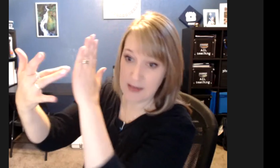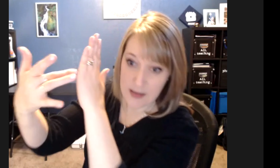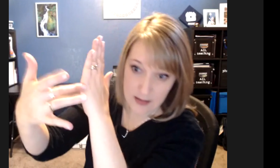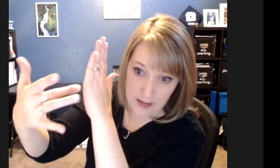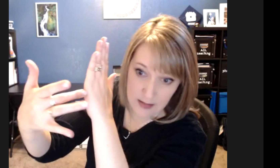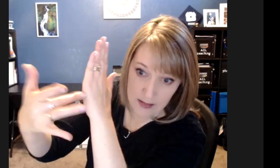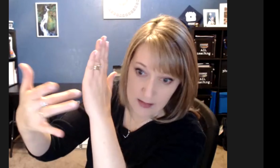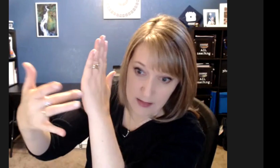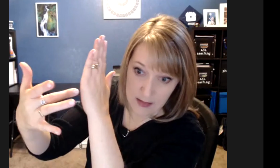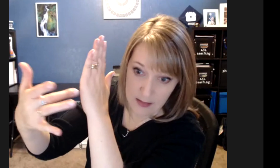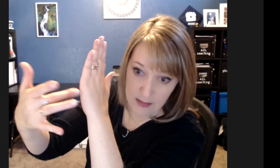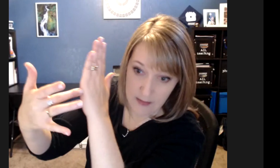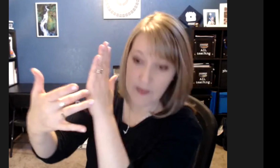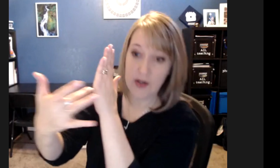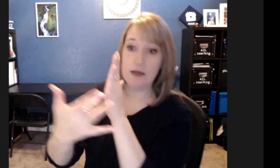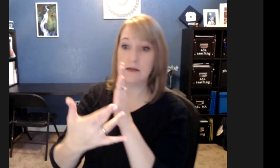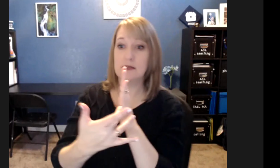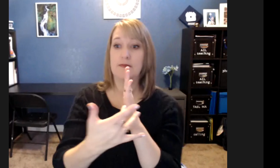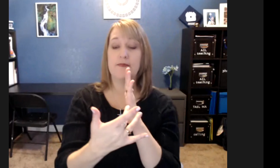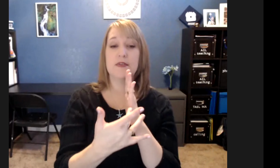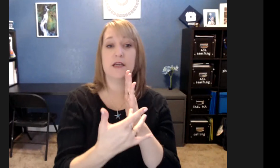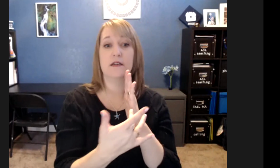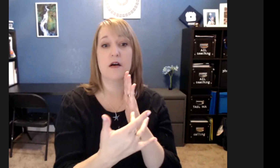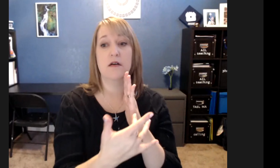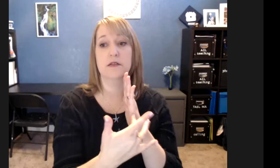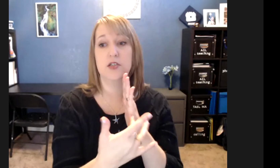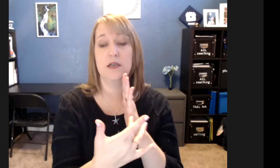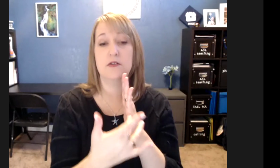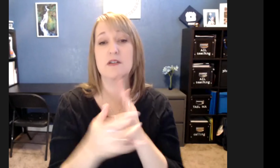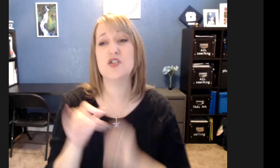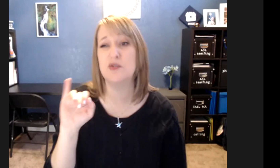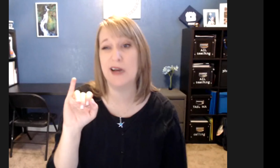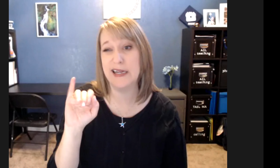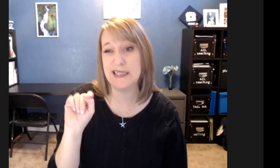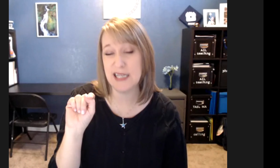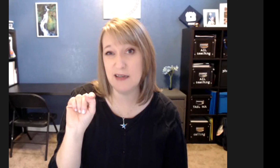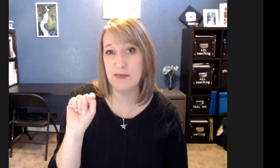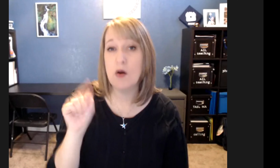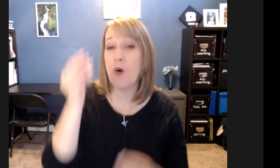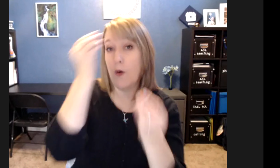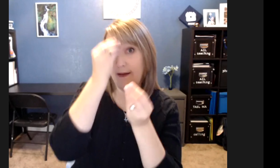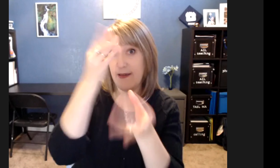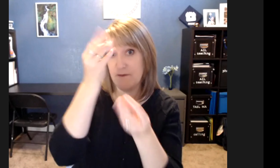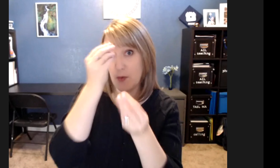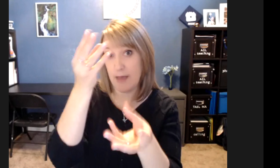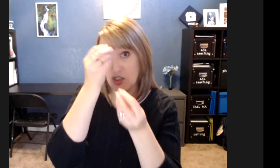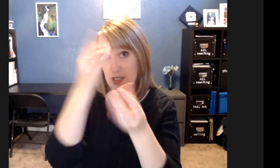end of your hand. Technology. So you can just do IT or